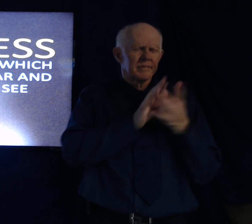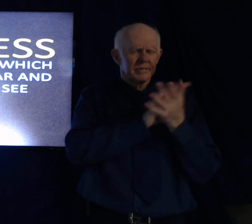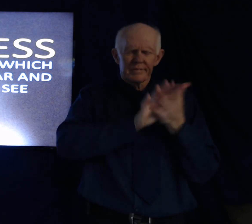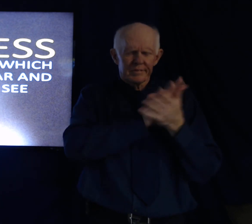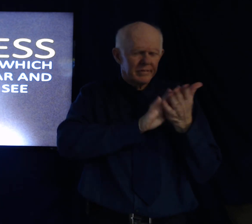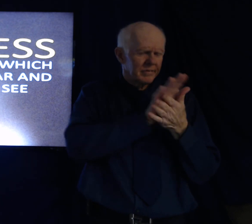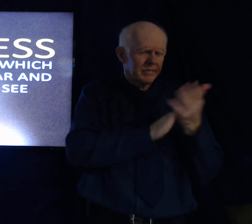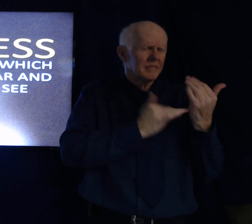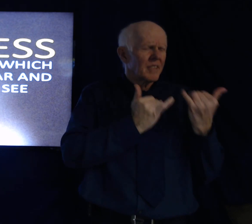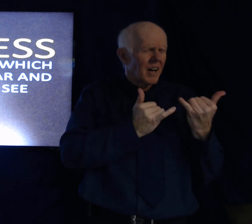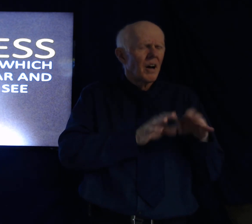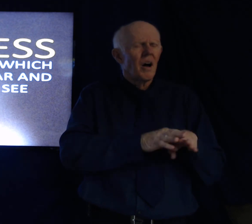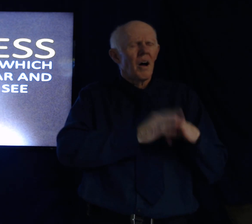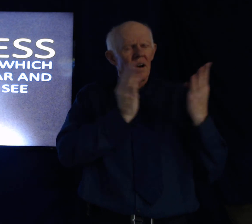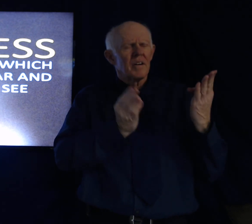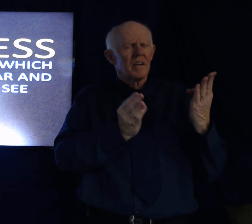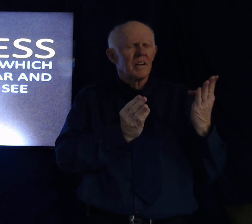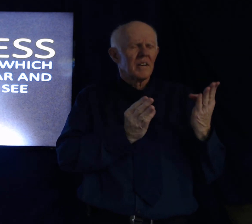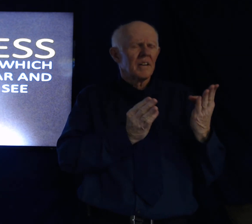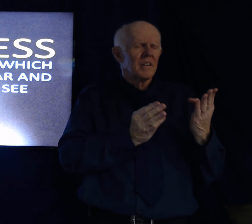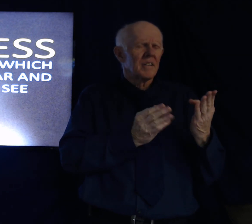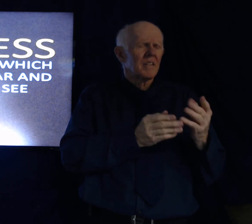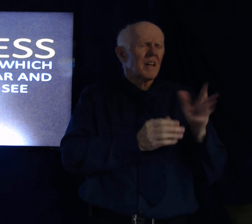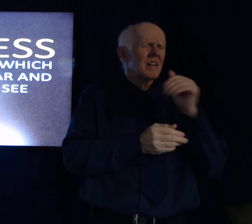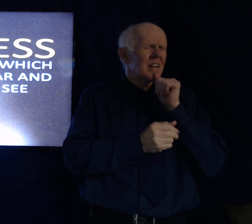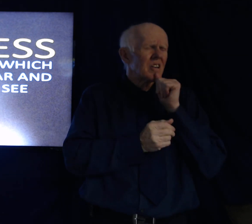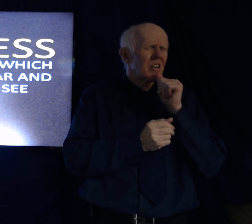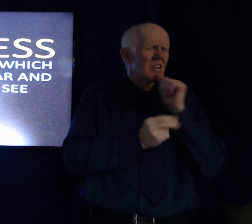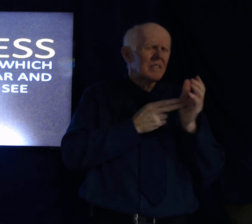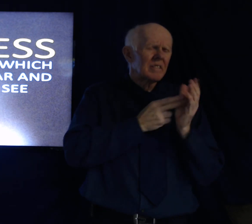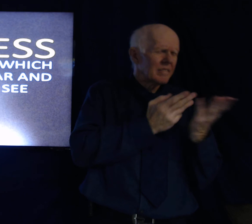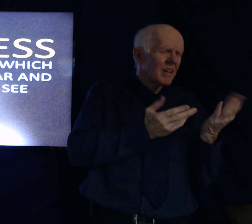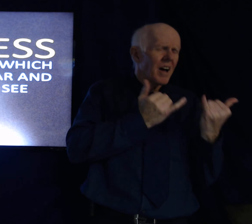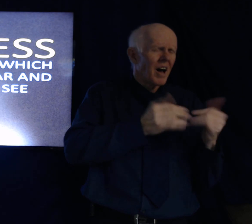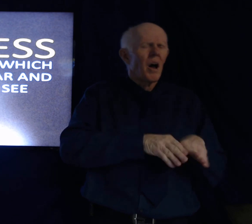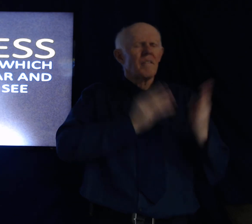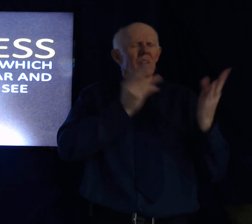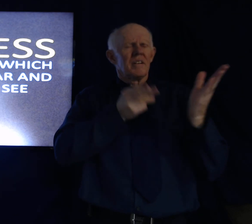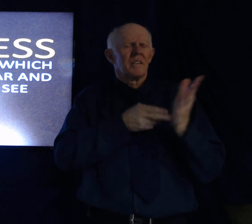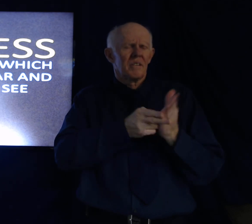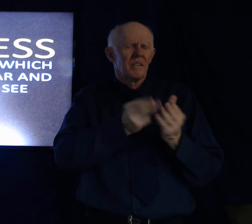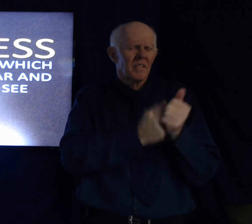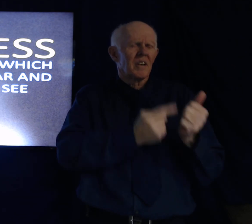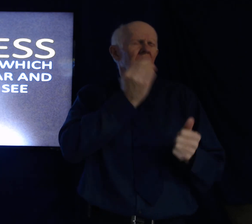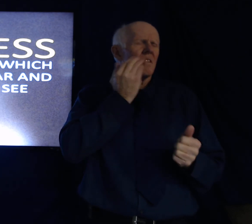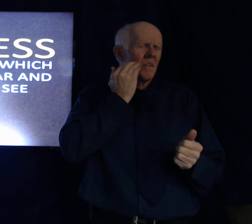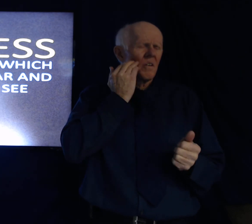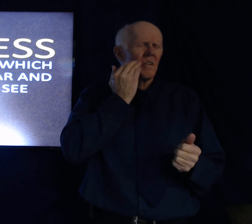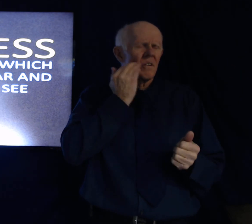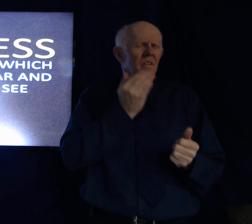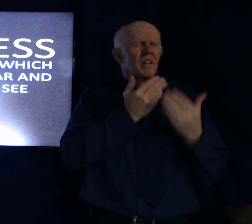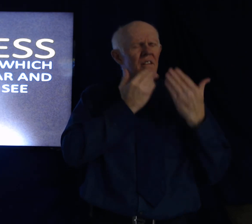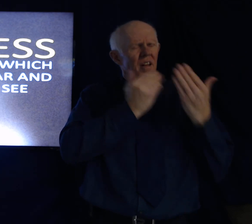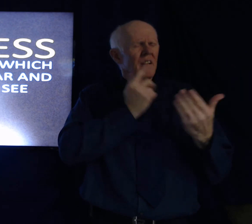in the past we didn't understand it wasn't clear but you opened your secret to us it's open and we